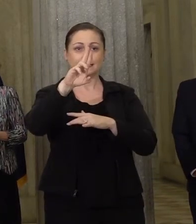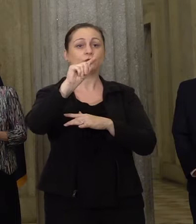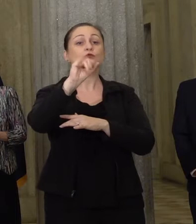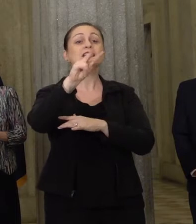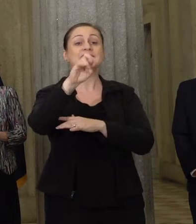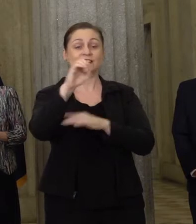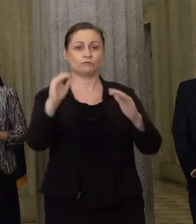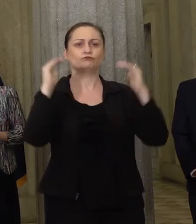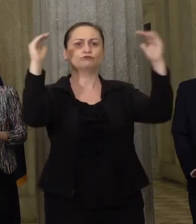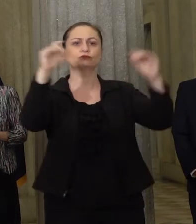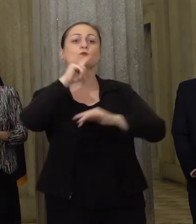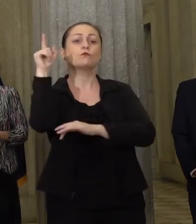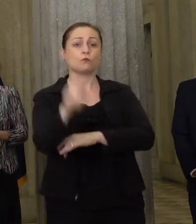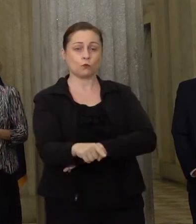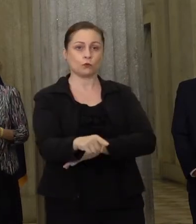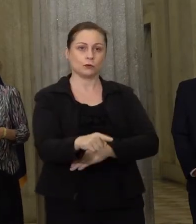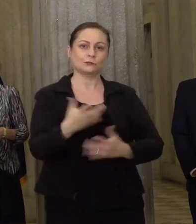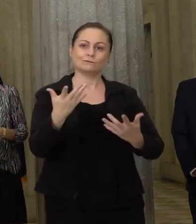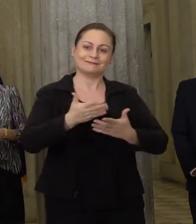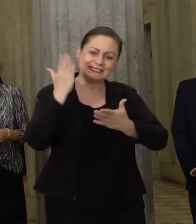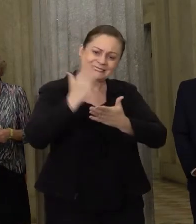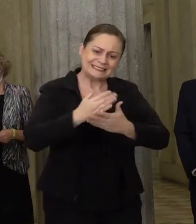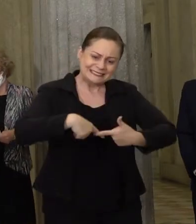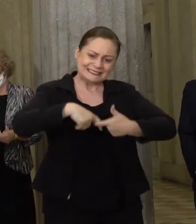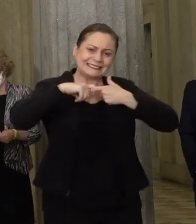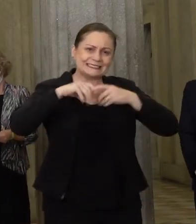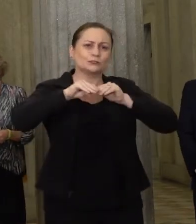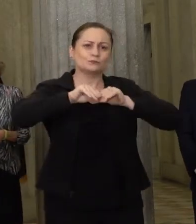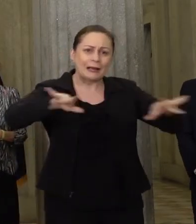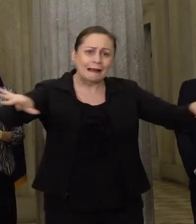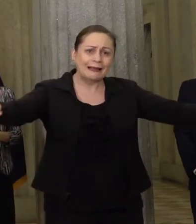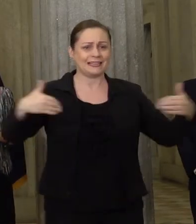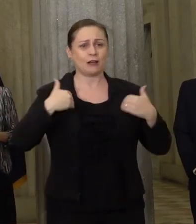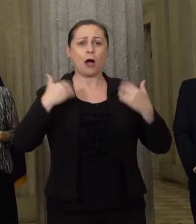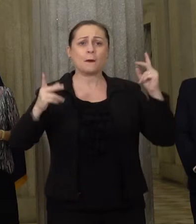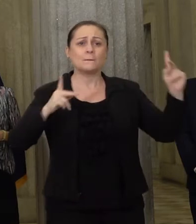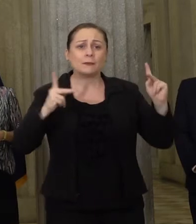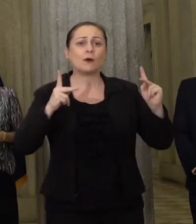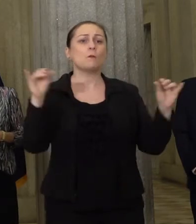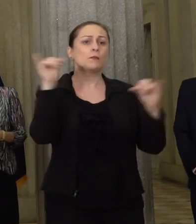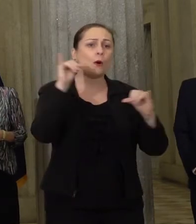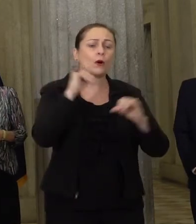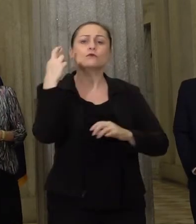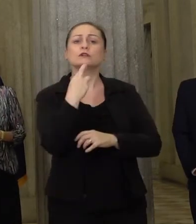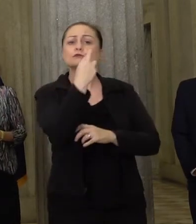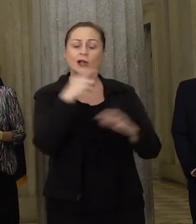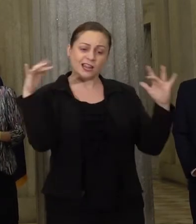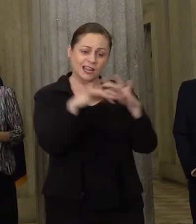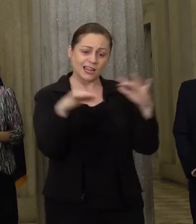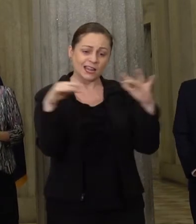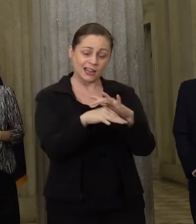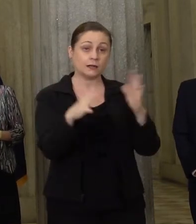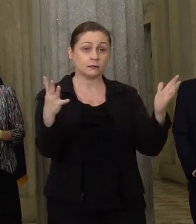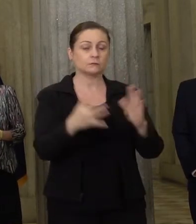coronavirus, particularly among young adults congregating in bars and restaurants at night. This executive order will